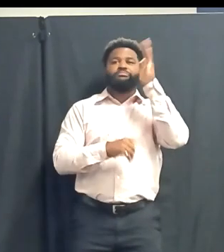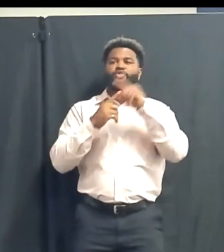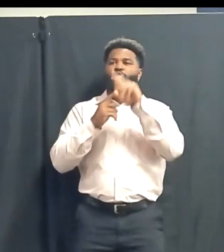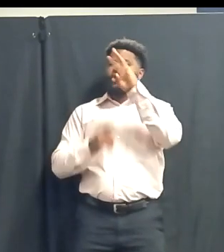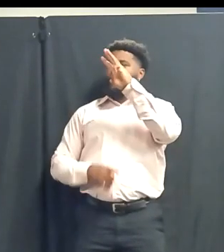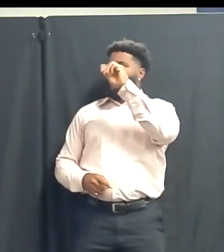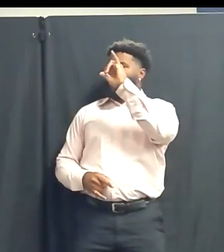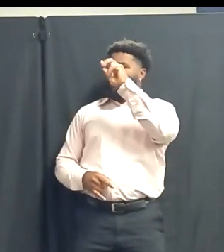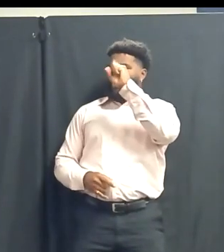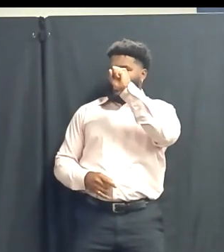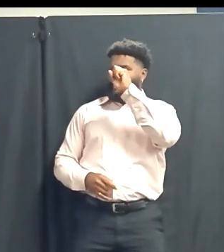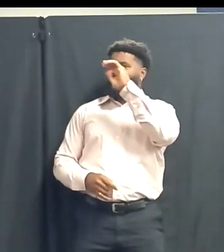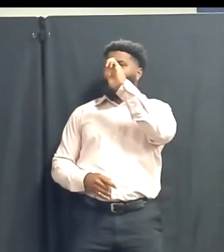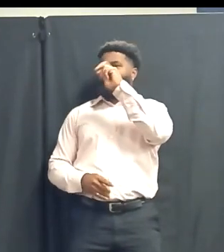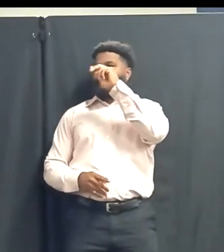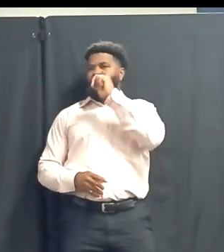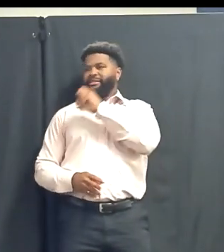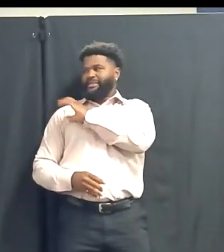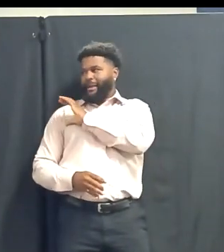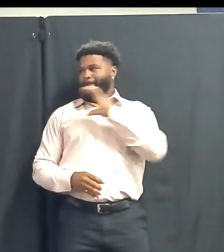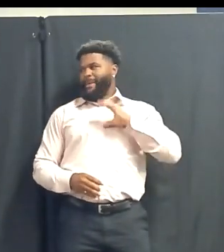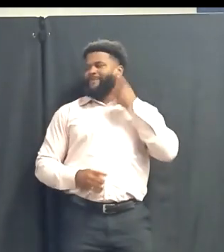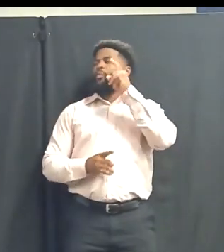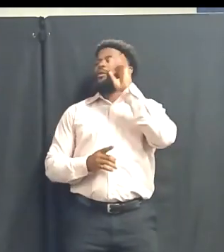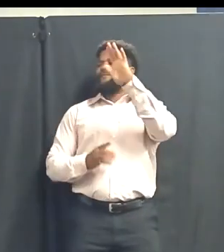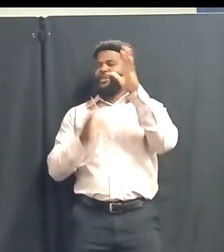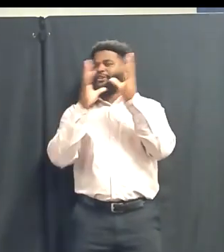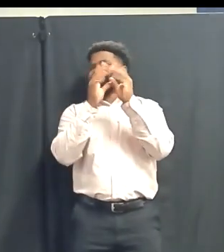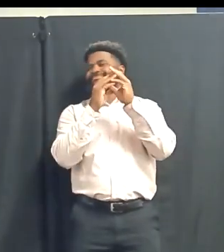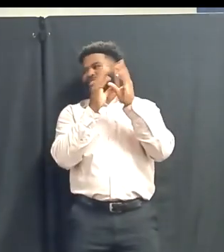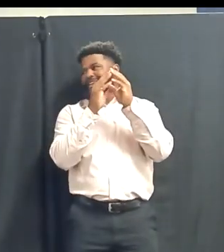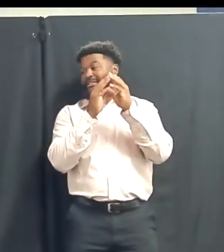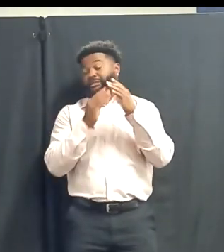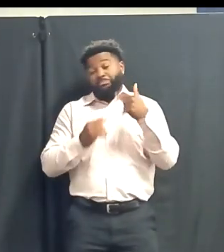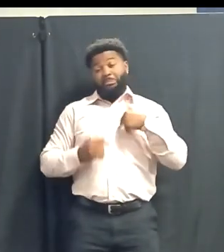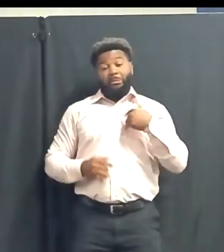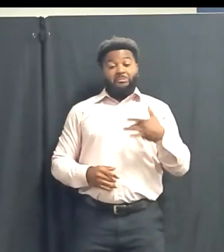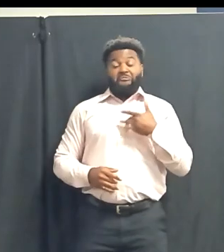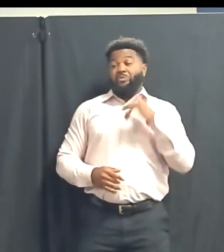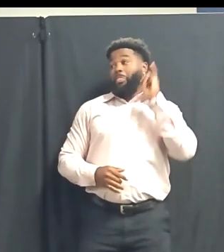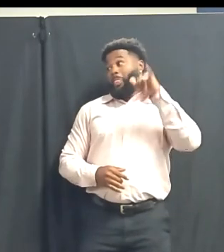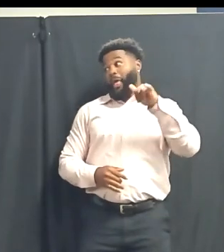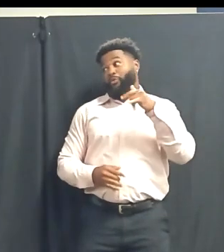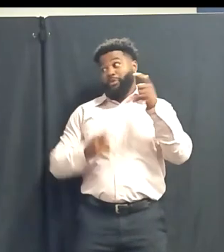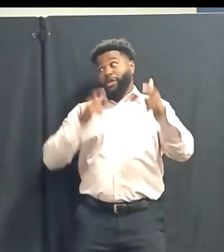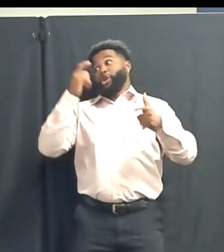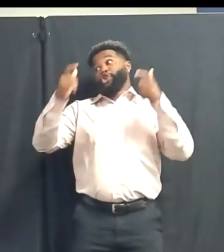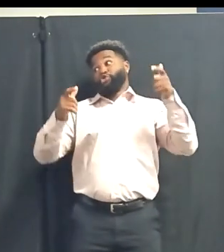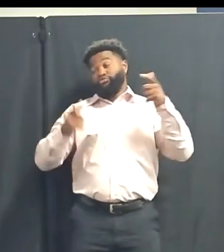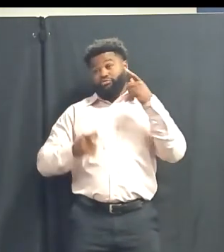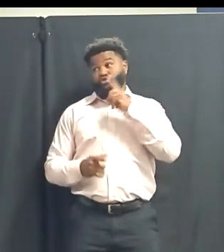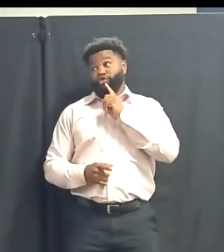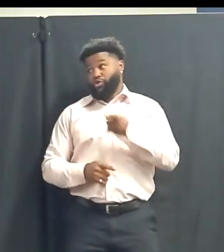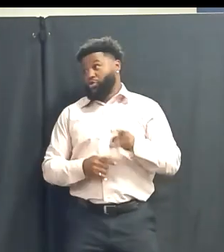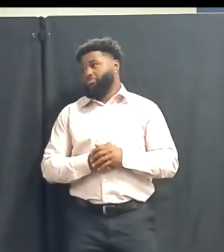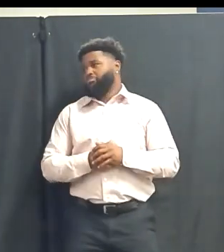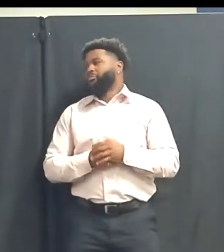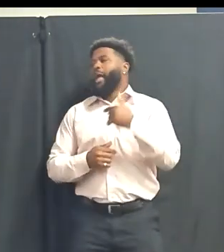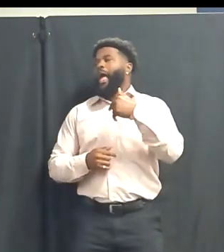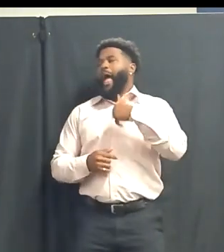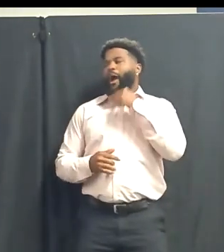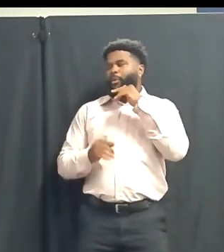Means committee on one of their learning sessions, which I think would be absolutely huge. And I will